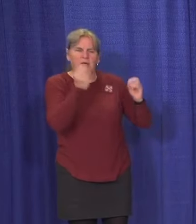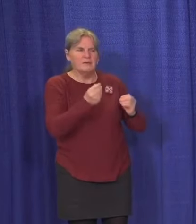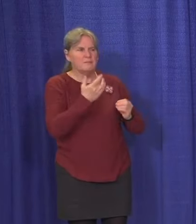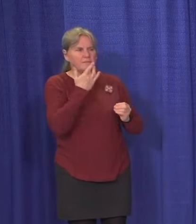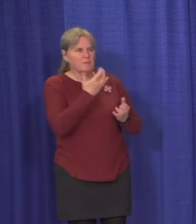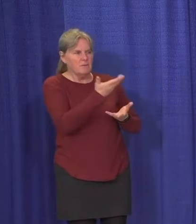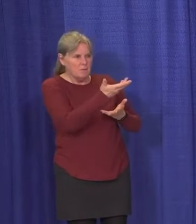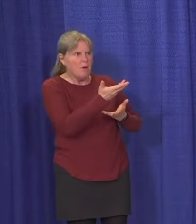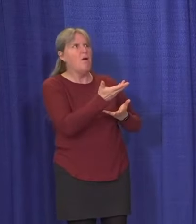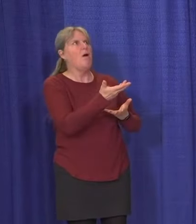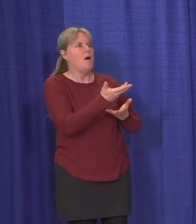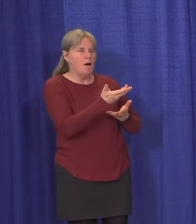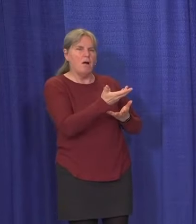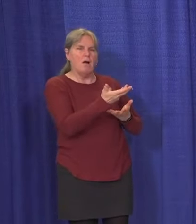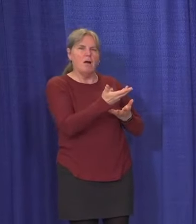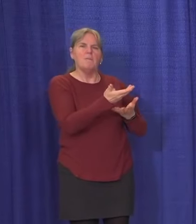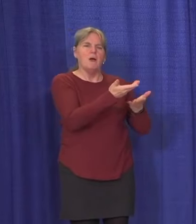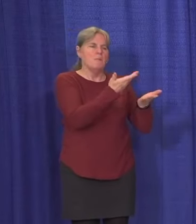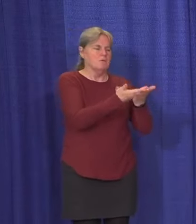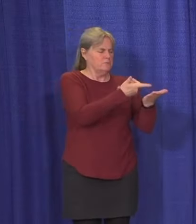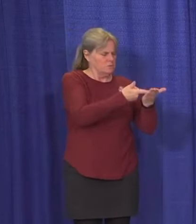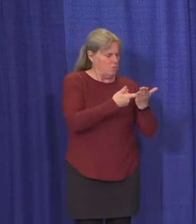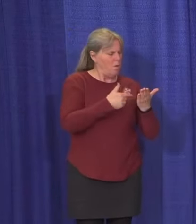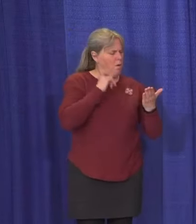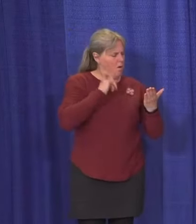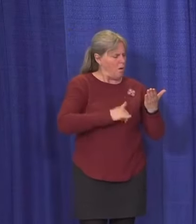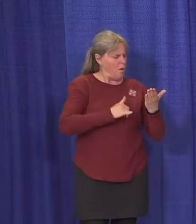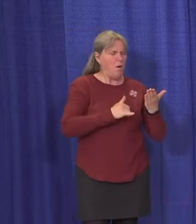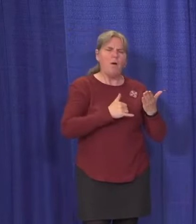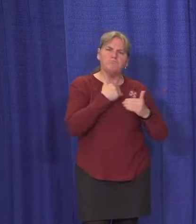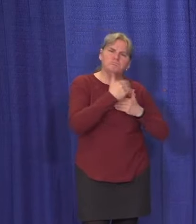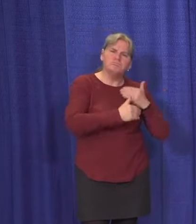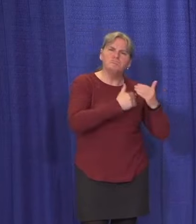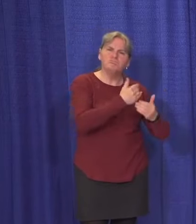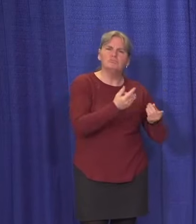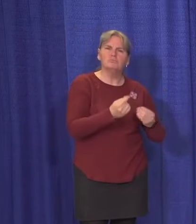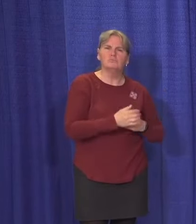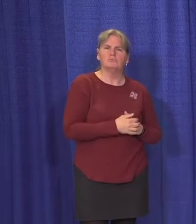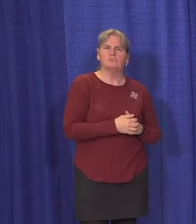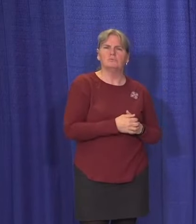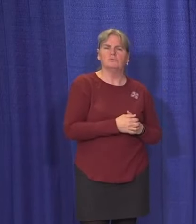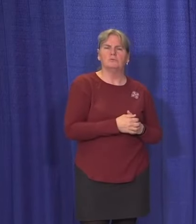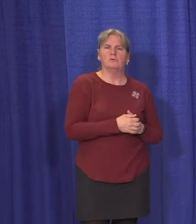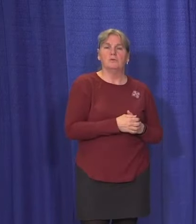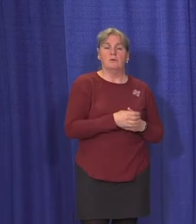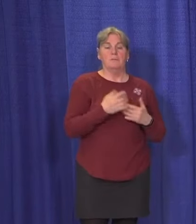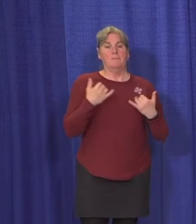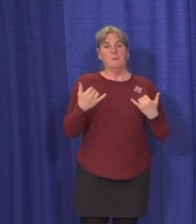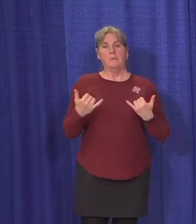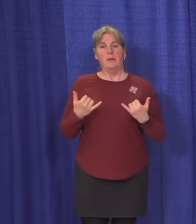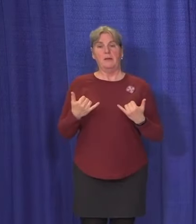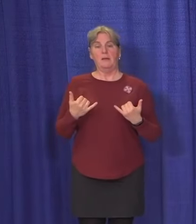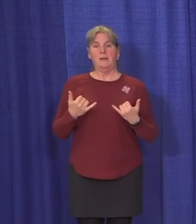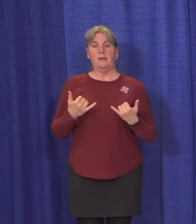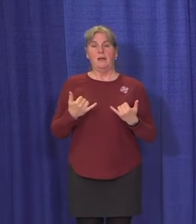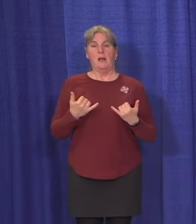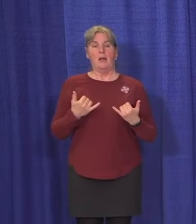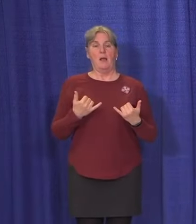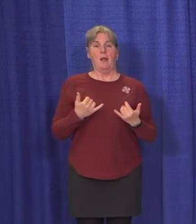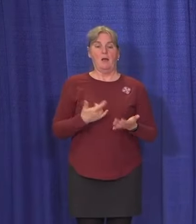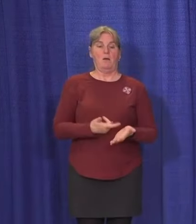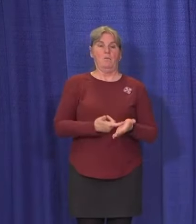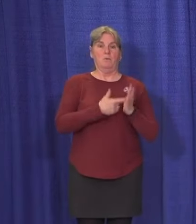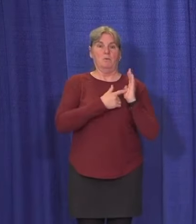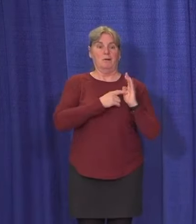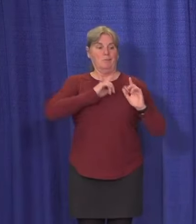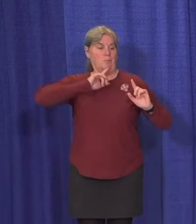that the documentation is provided, I think, can be a good way to go forward. But currently, there is no